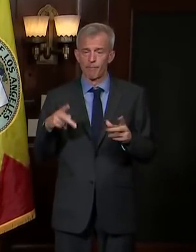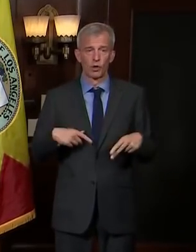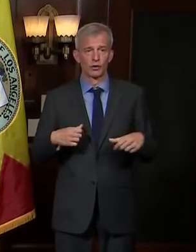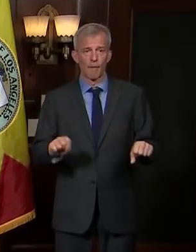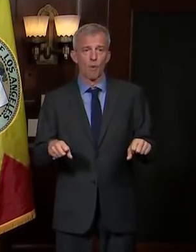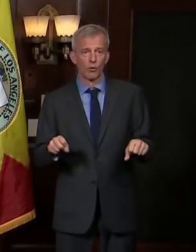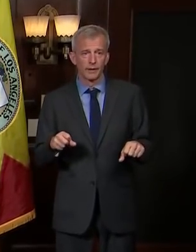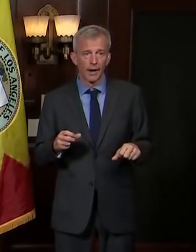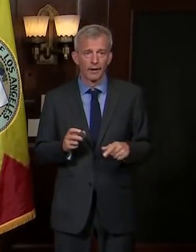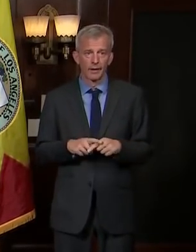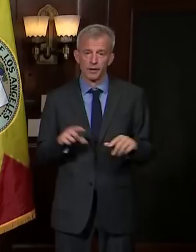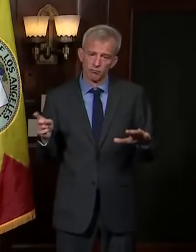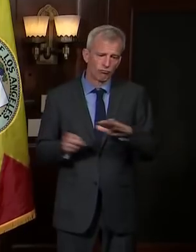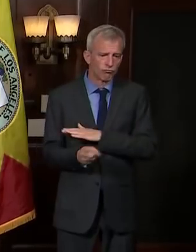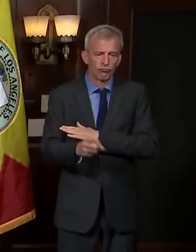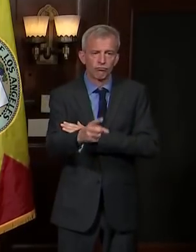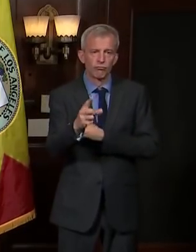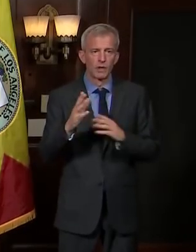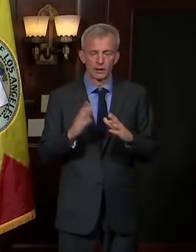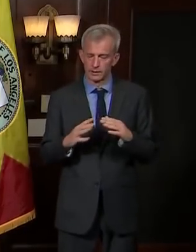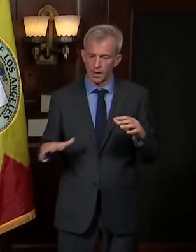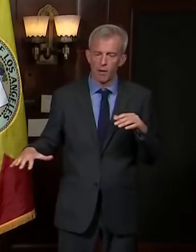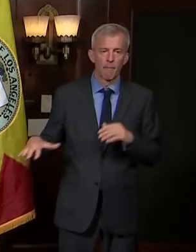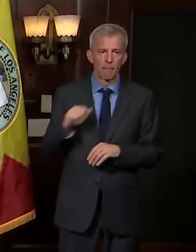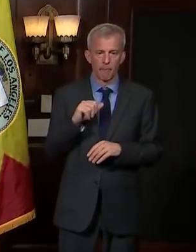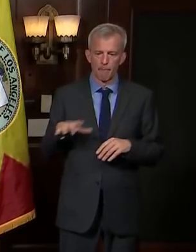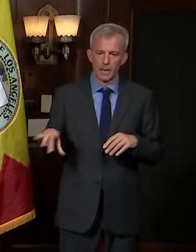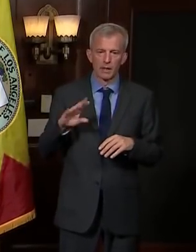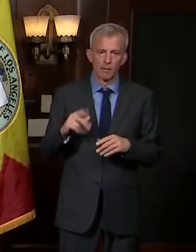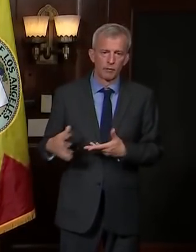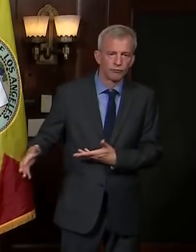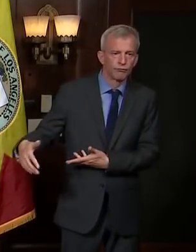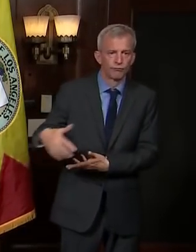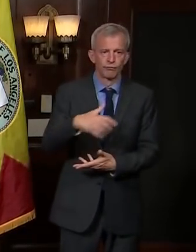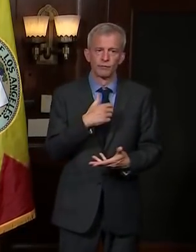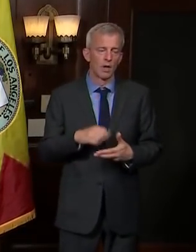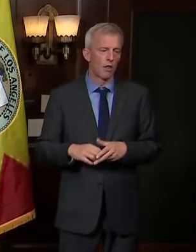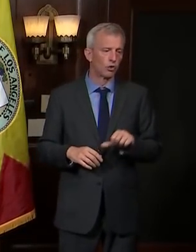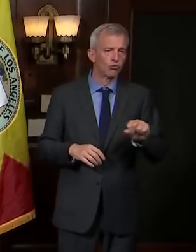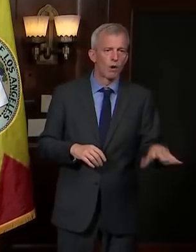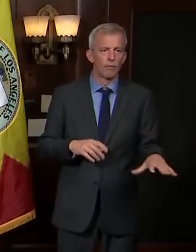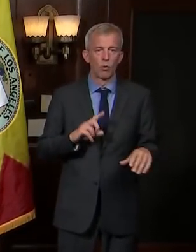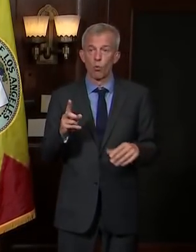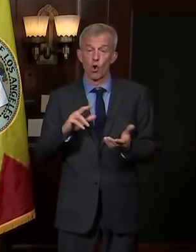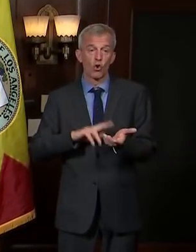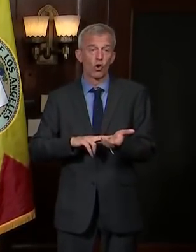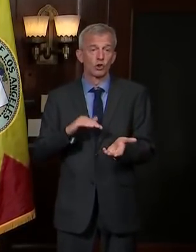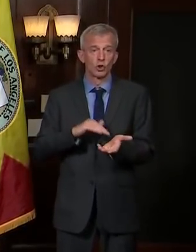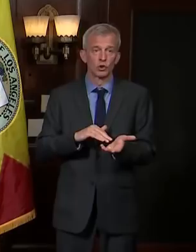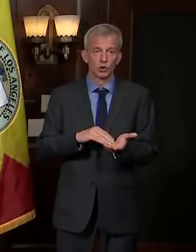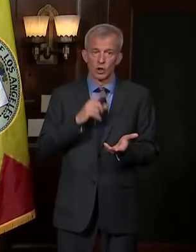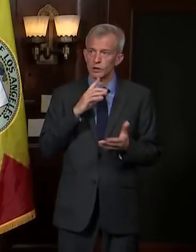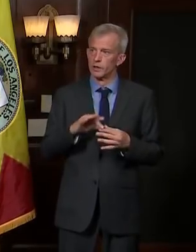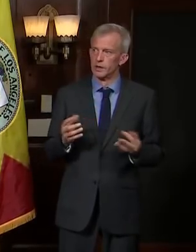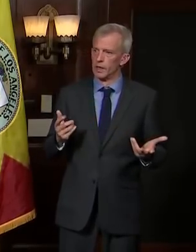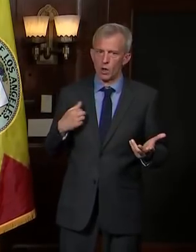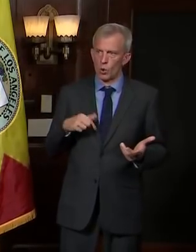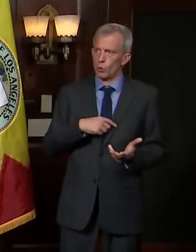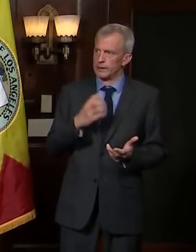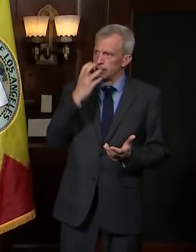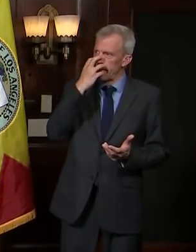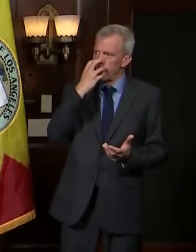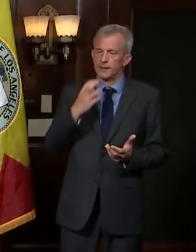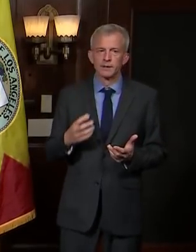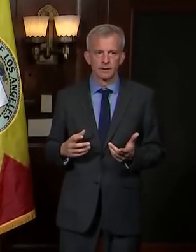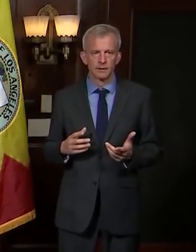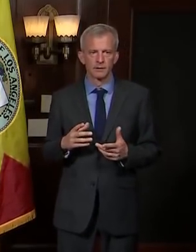up, keeping them secure, and dropping them off where a nurse or a doctor has said, it looks like we're all out tonight. So we